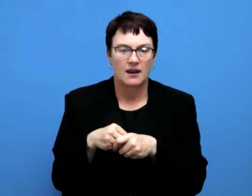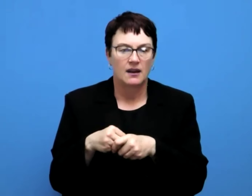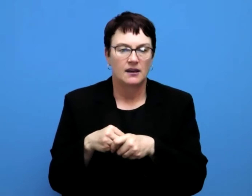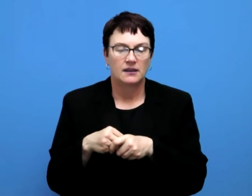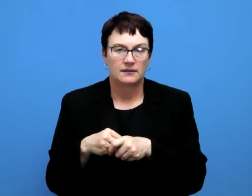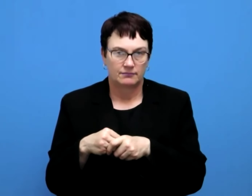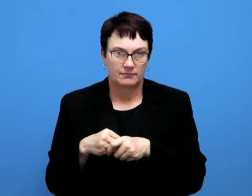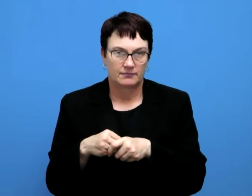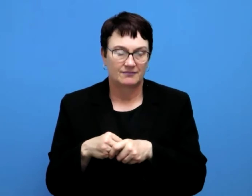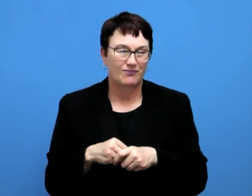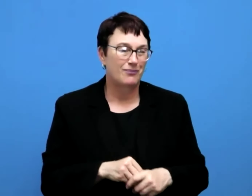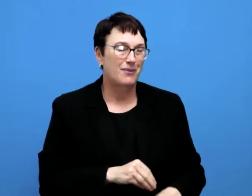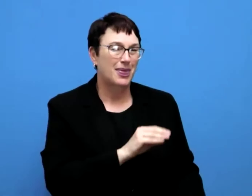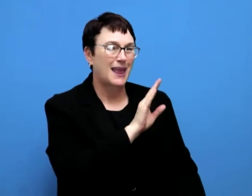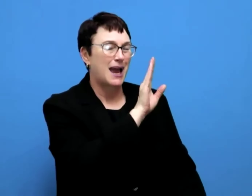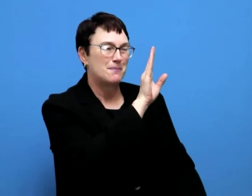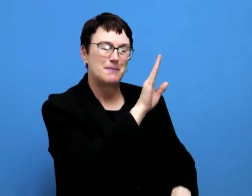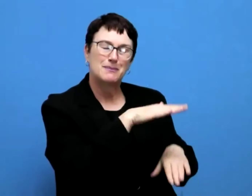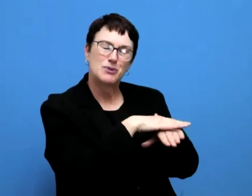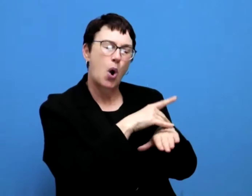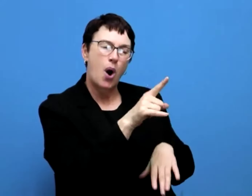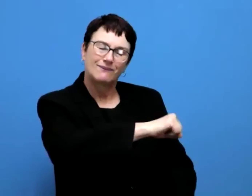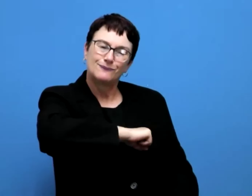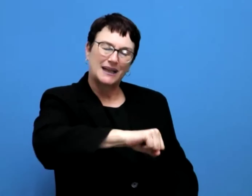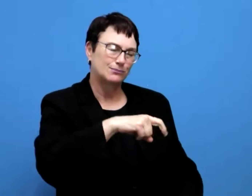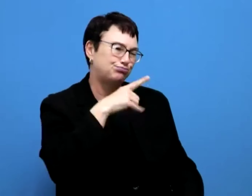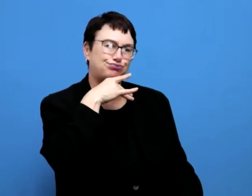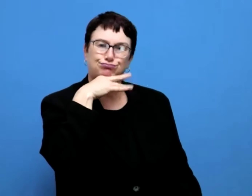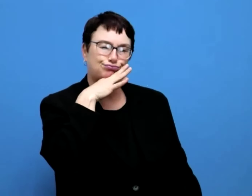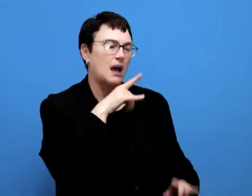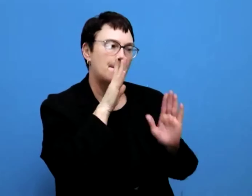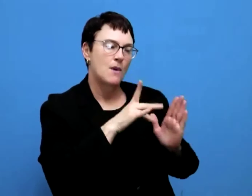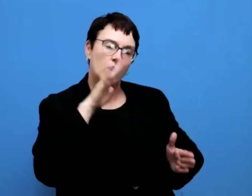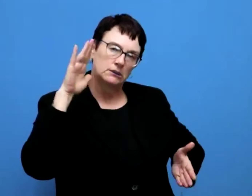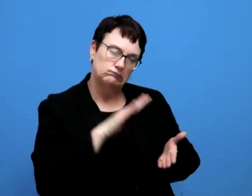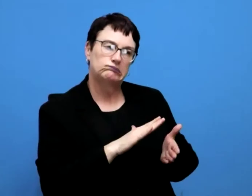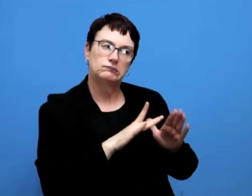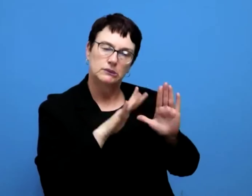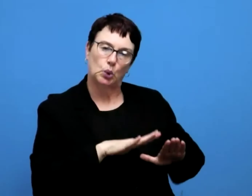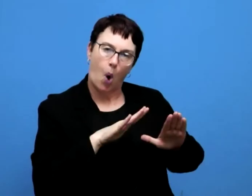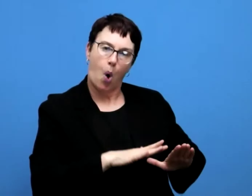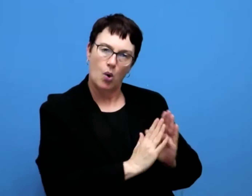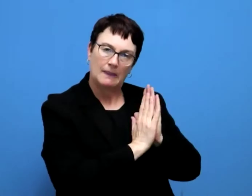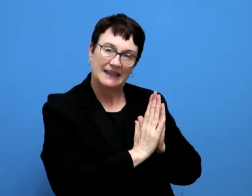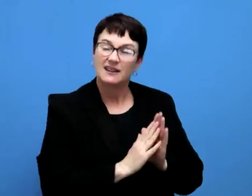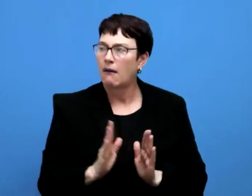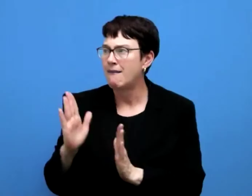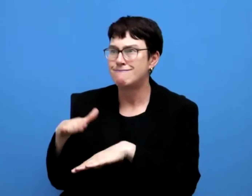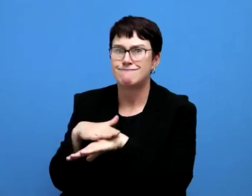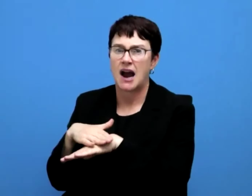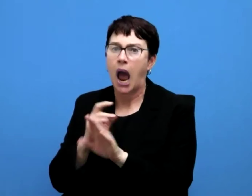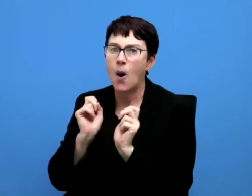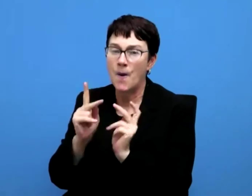a bit, please? Thanks. Of course, sorry. Thank you. Alongside our government engagement, we work with service providers in